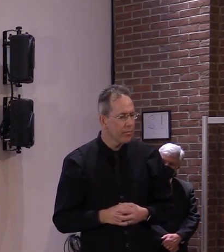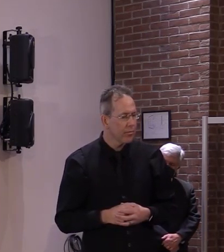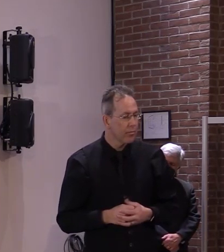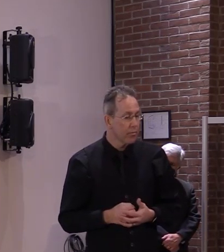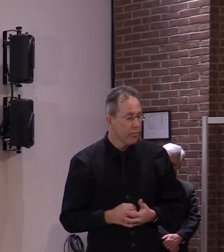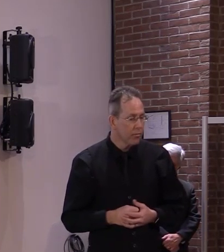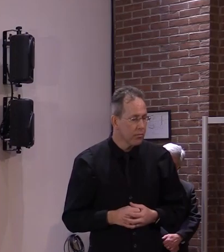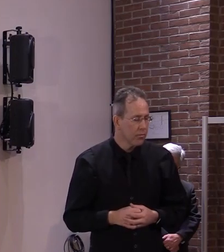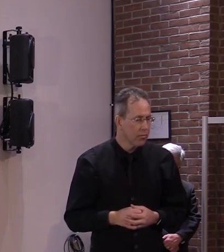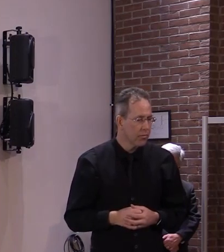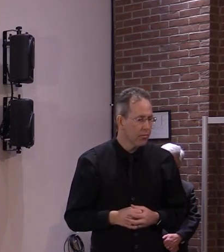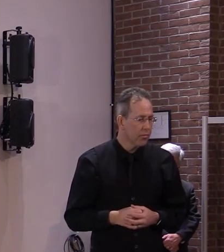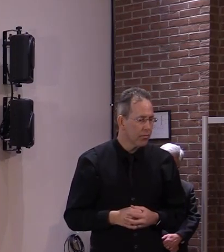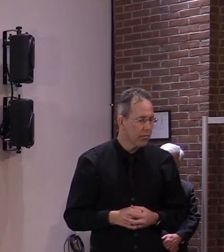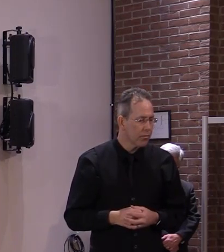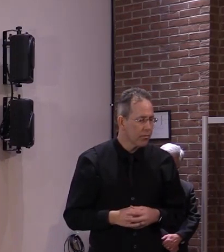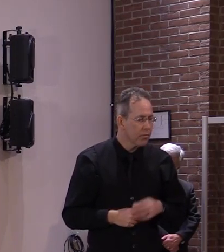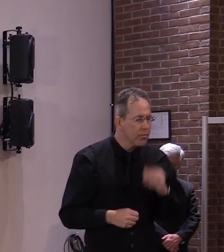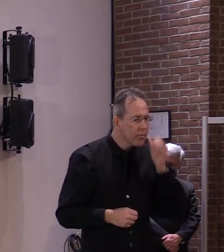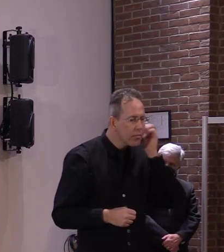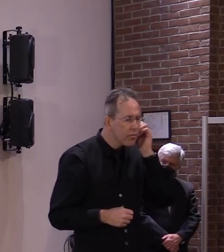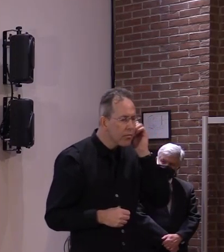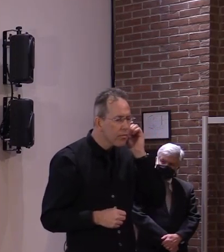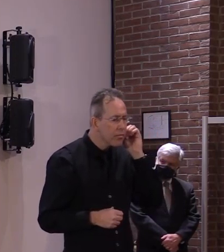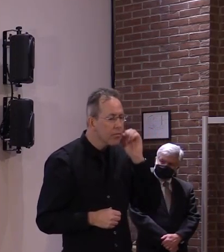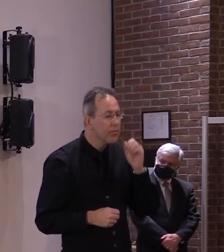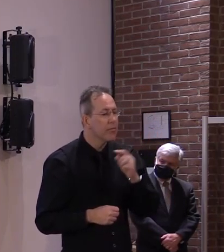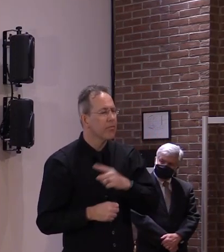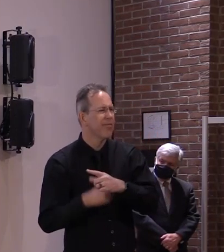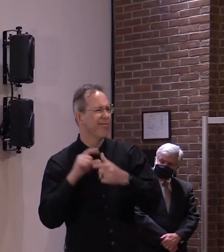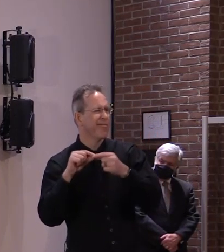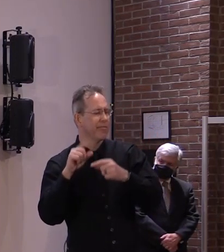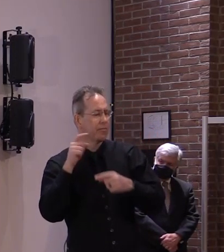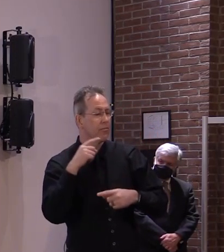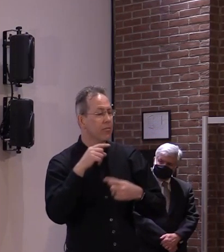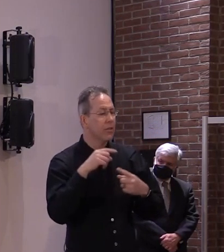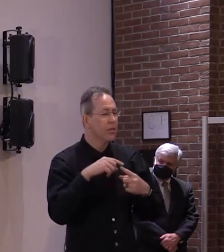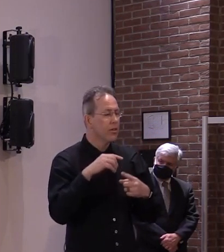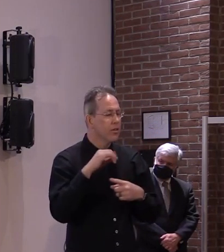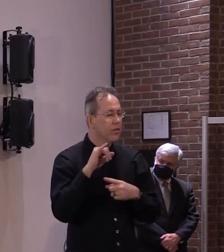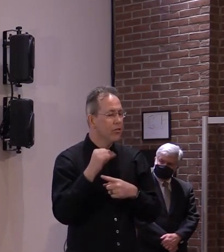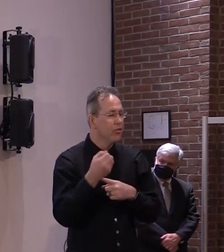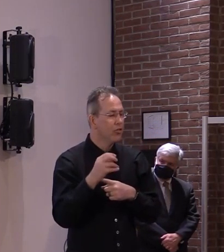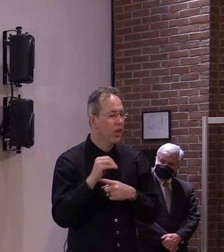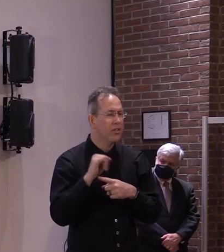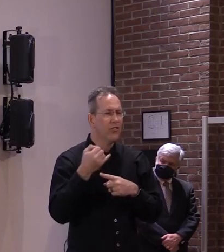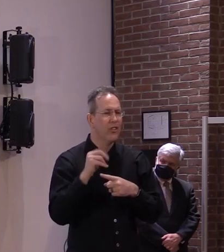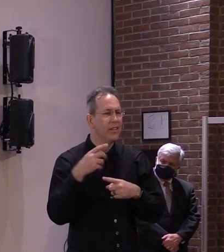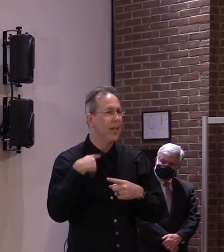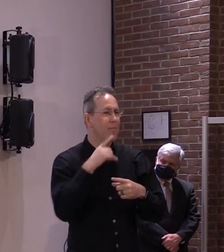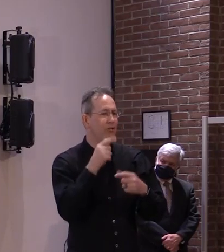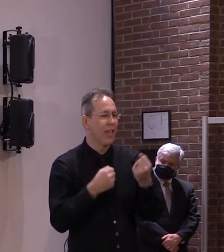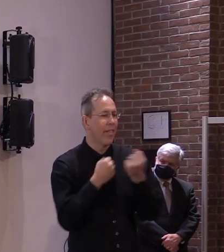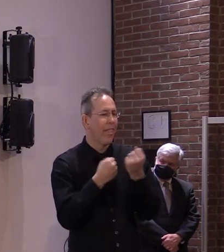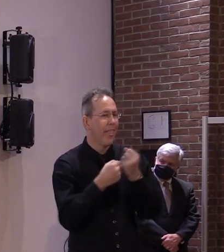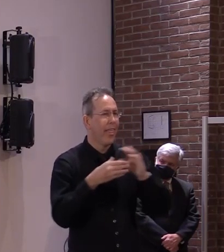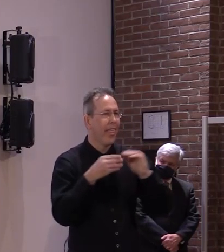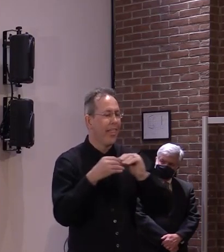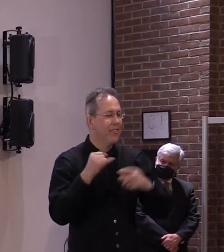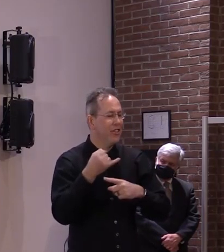know, I'm sure I would not be surprised, and I don't have any insight on this, but I wouldn't be surprised if Johnson &